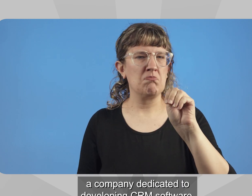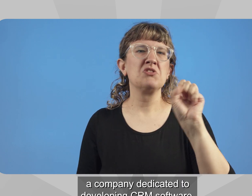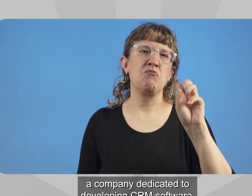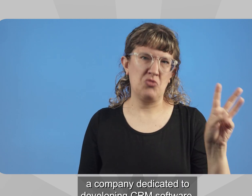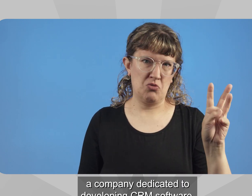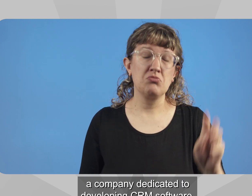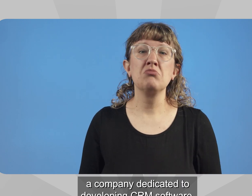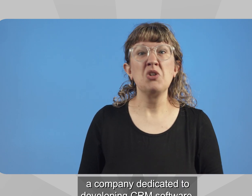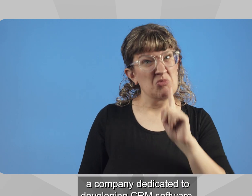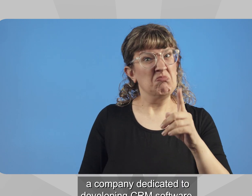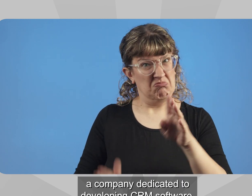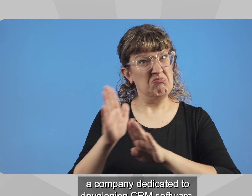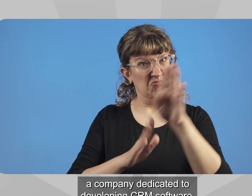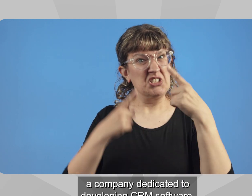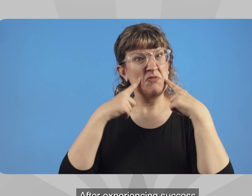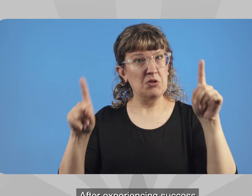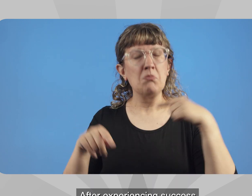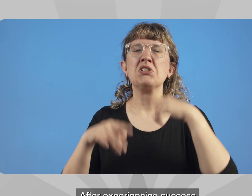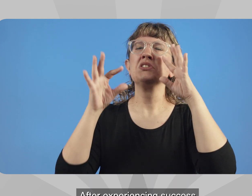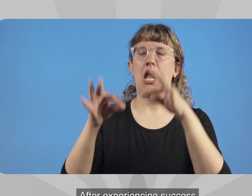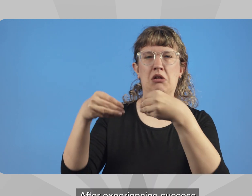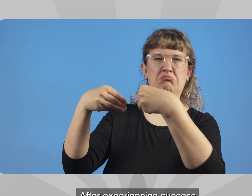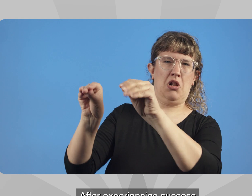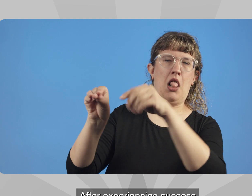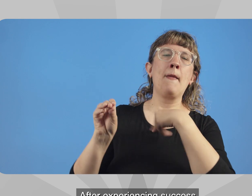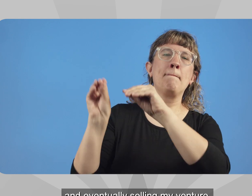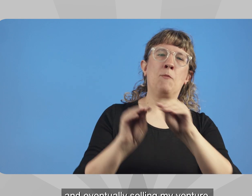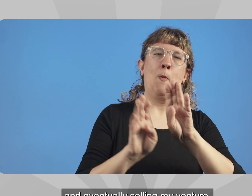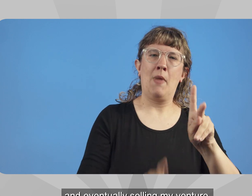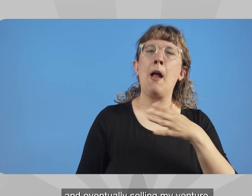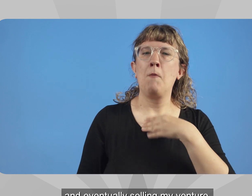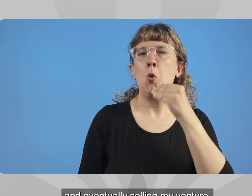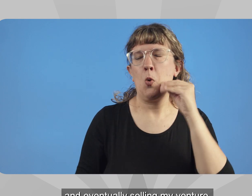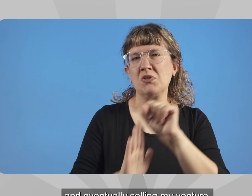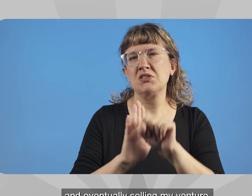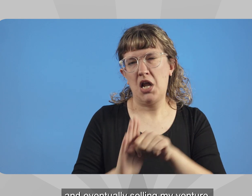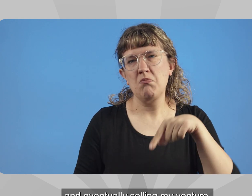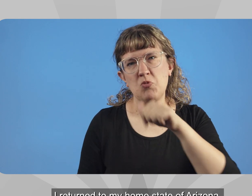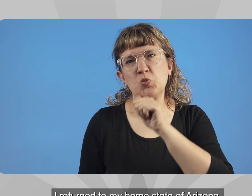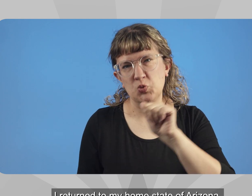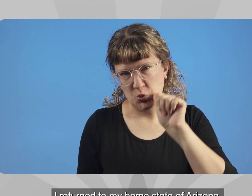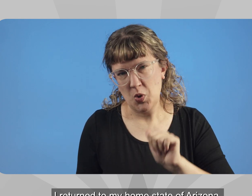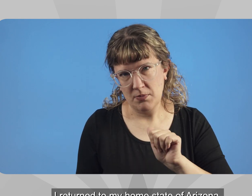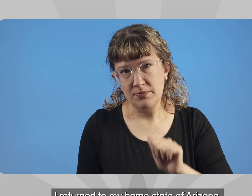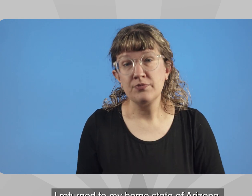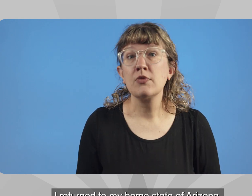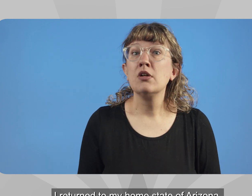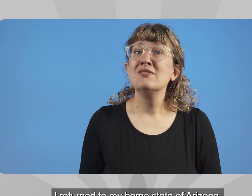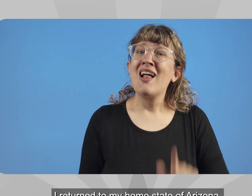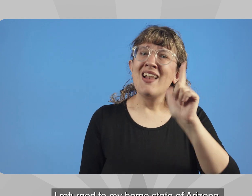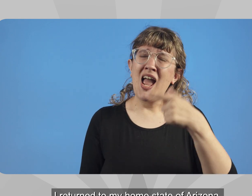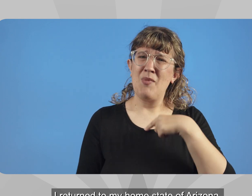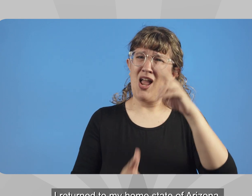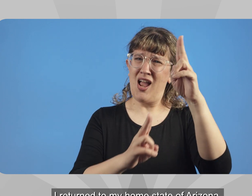developing CRM software. After experiencing success and eventually selling my venture, I returned to my home state